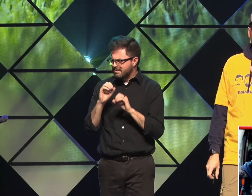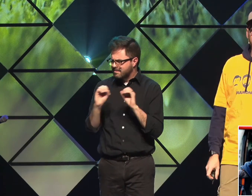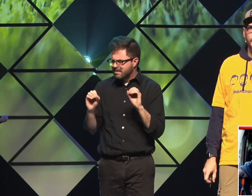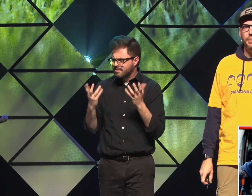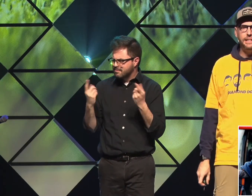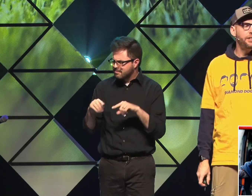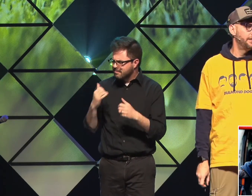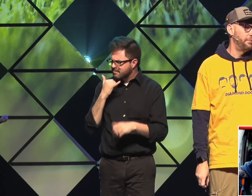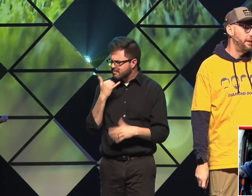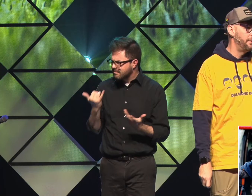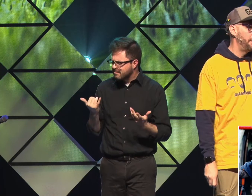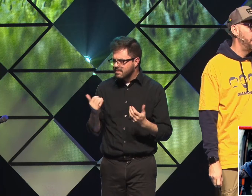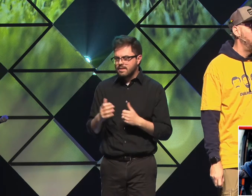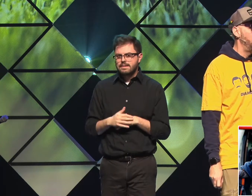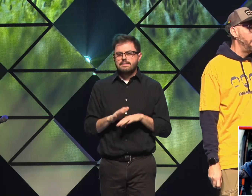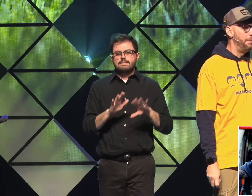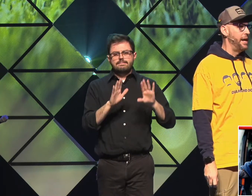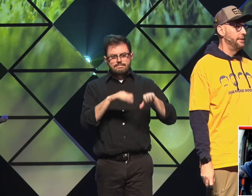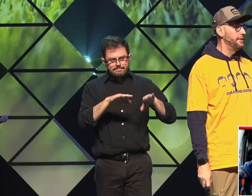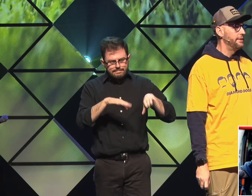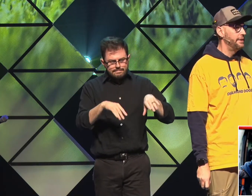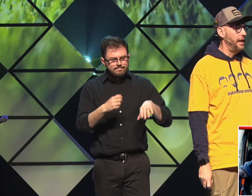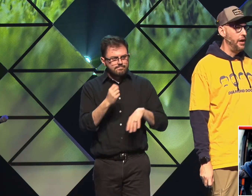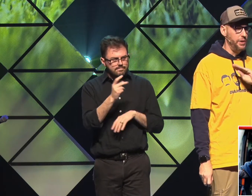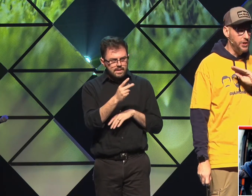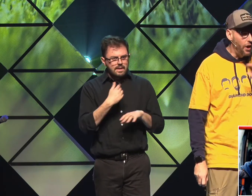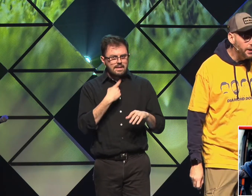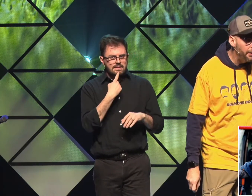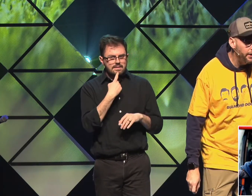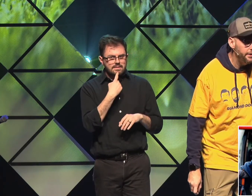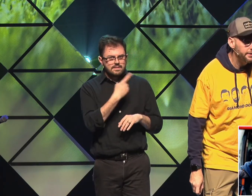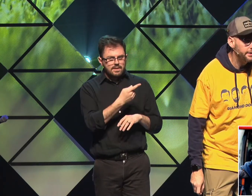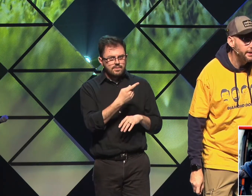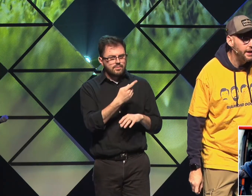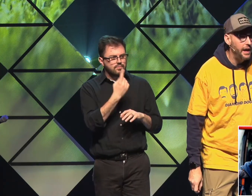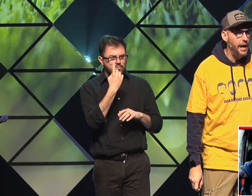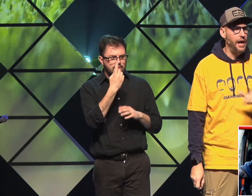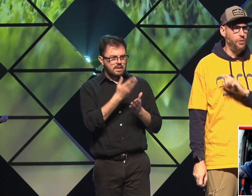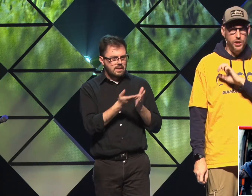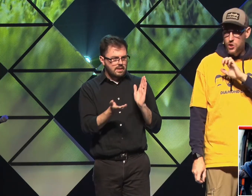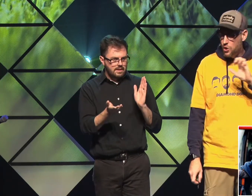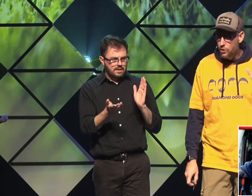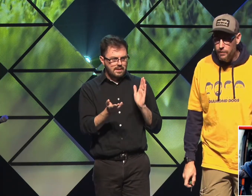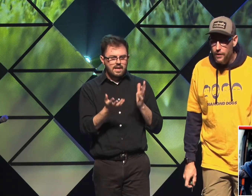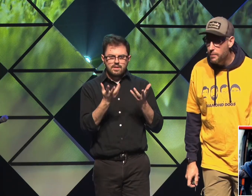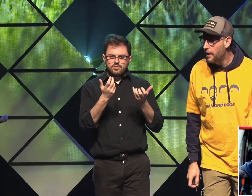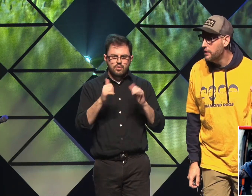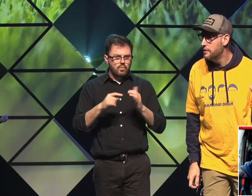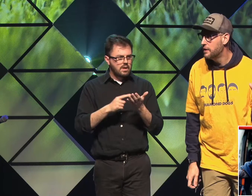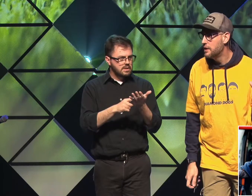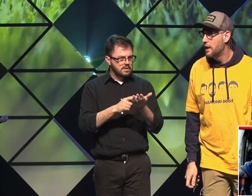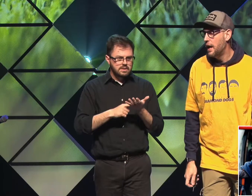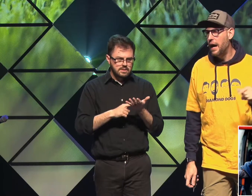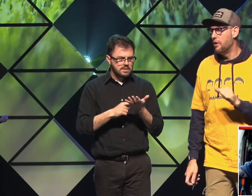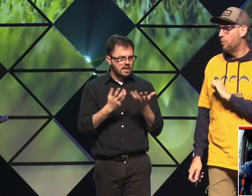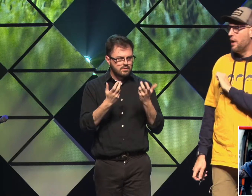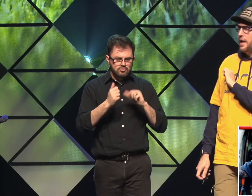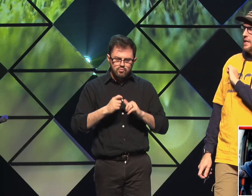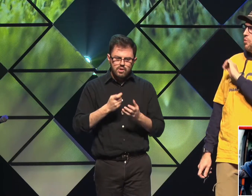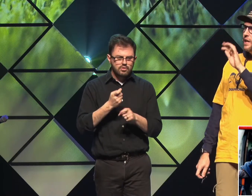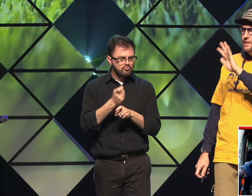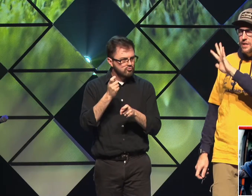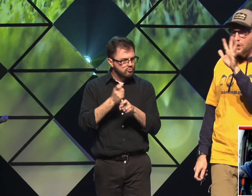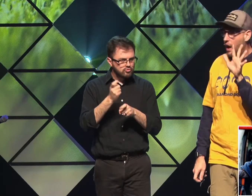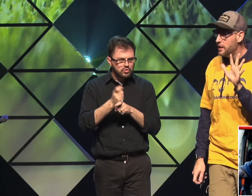says, all right, I'm going to tell you something, but I don't want to talk about it. I don't want to joke around about it. I don't want